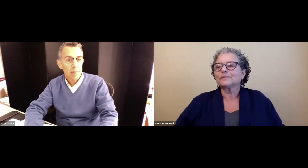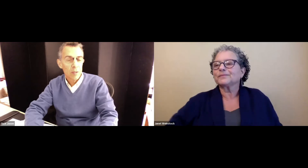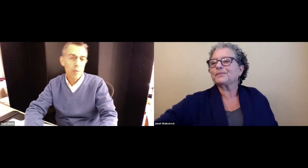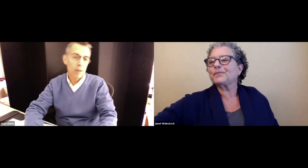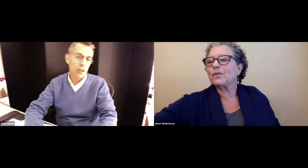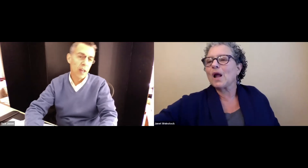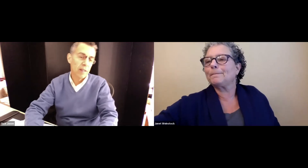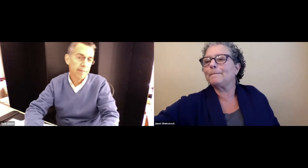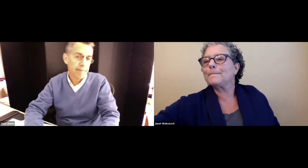middle child.